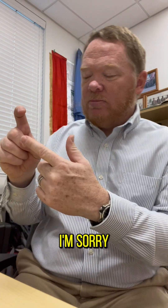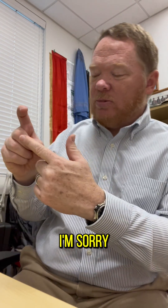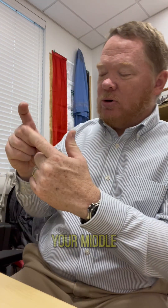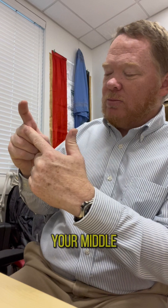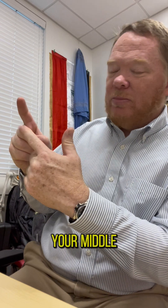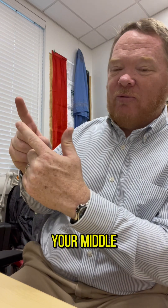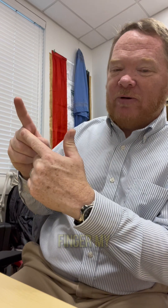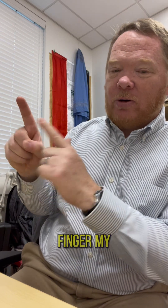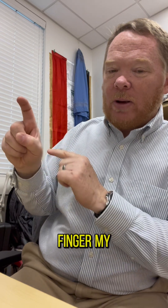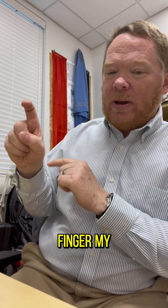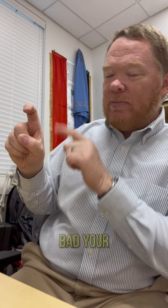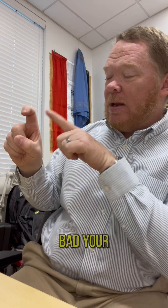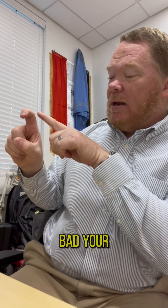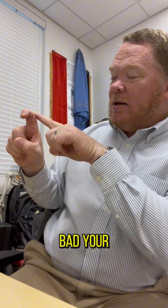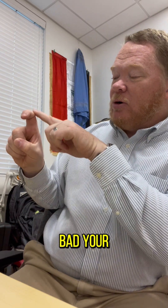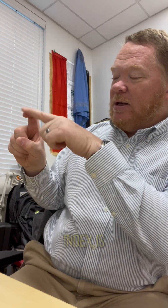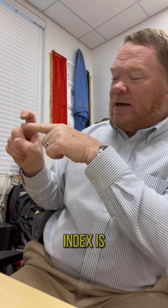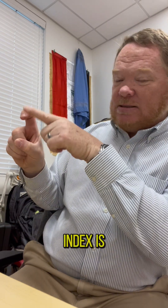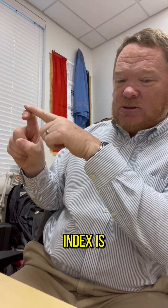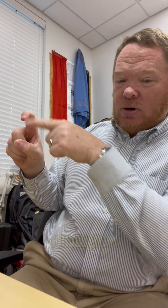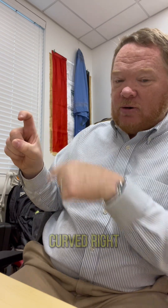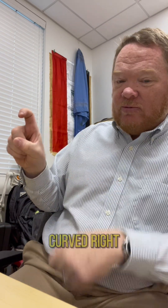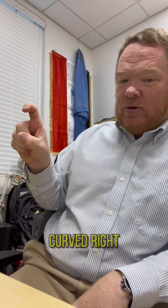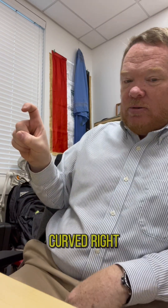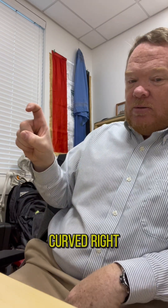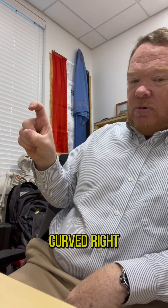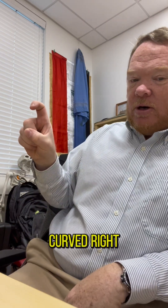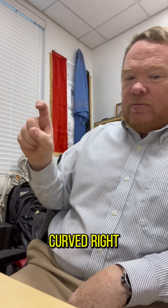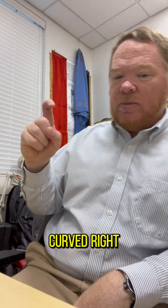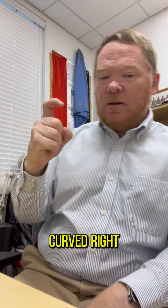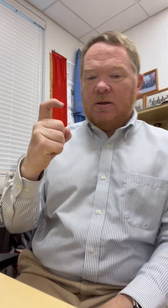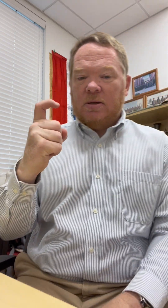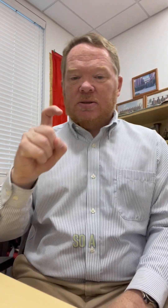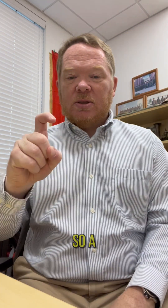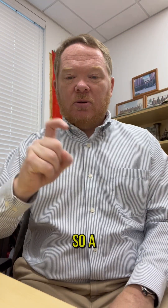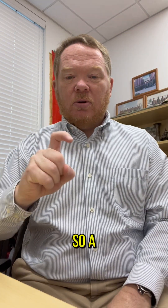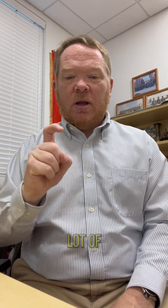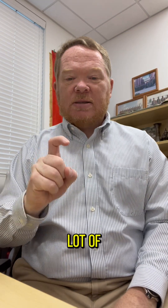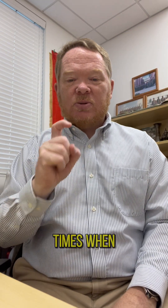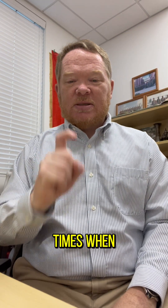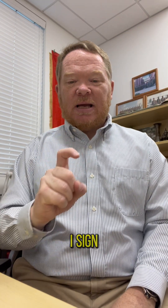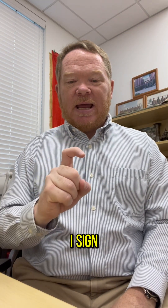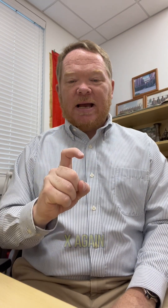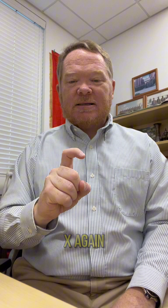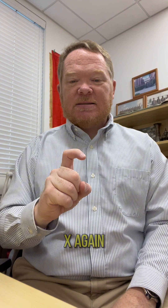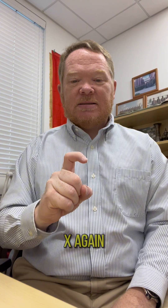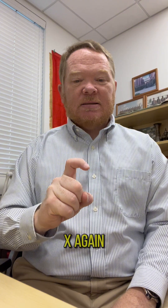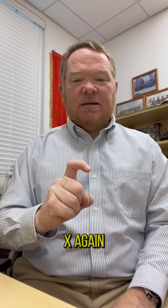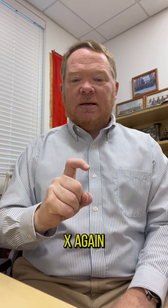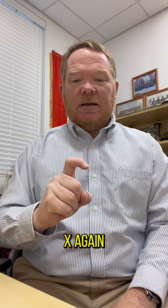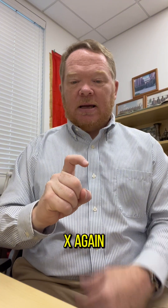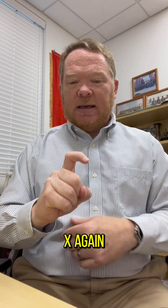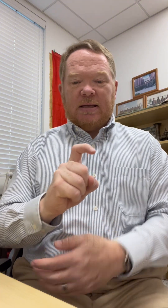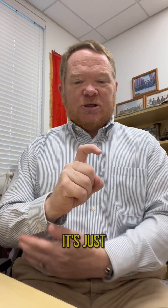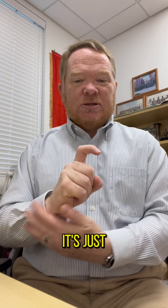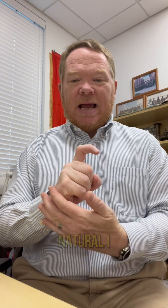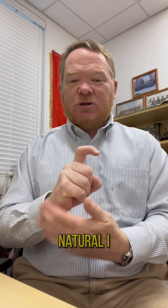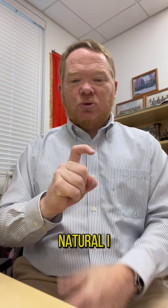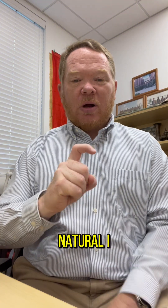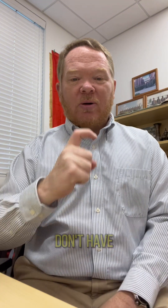your middle finger, my bad. Your index is curved, right? So a lot of times when I sign X, again, it's just natural. I don't have